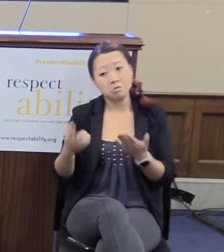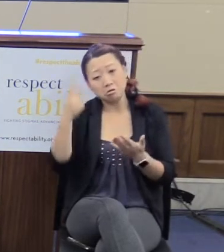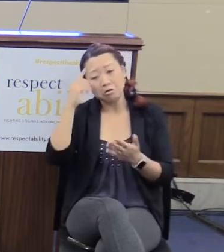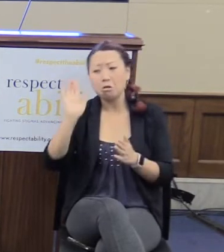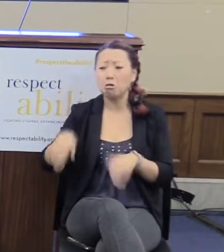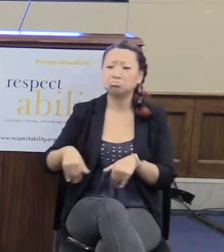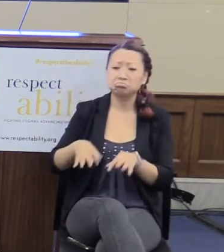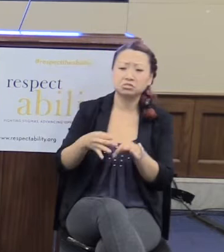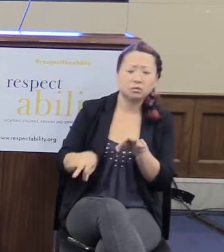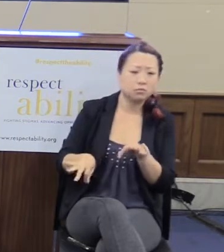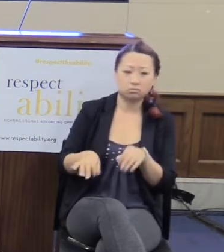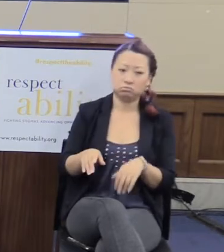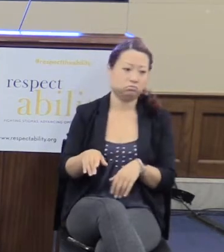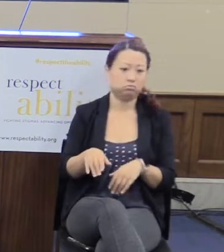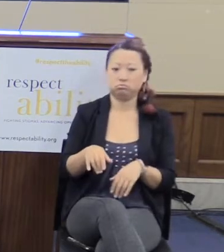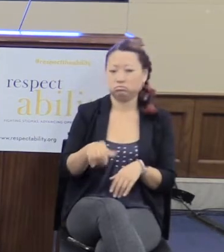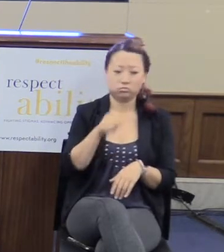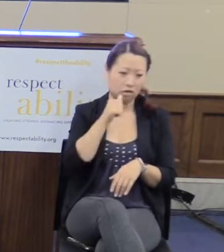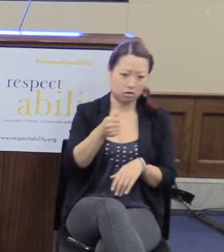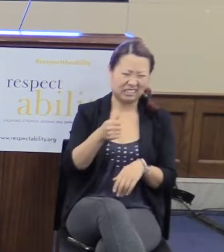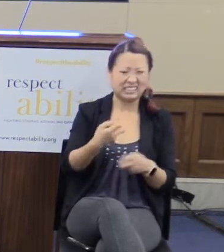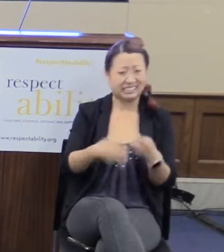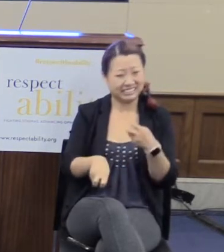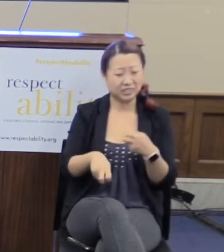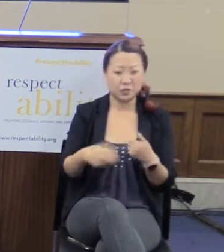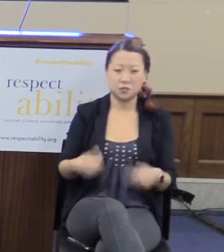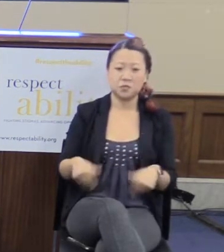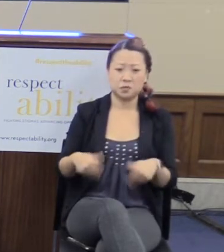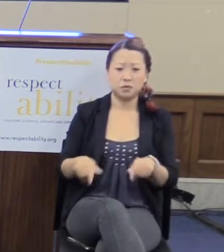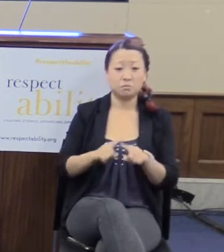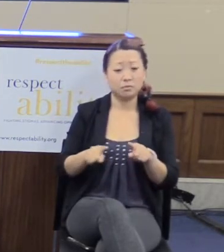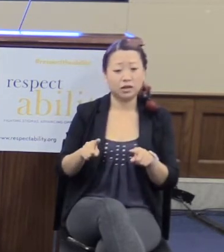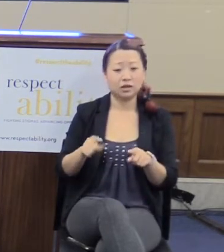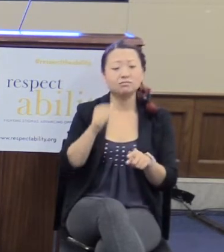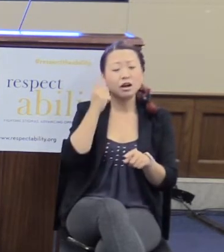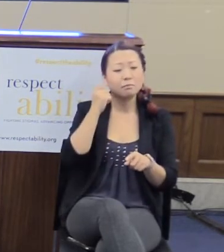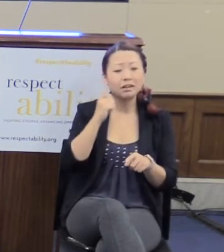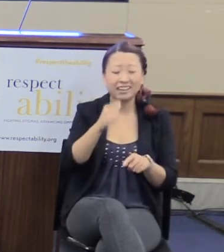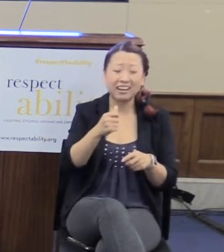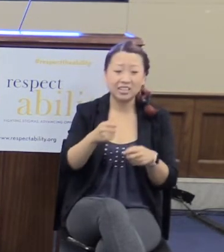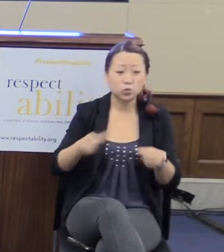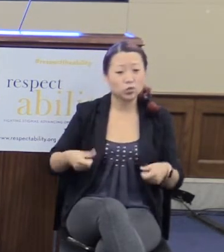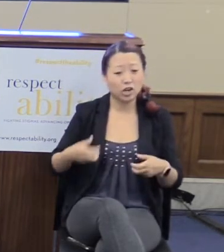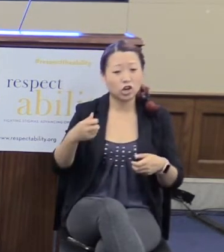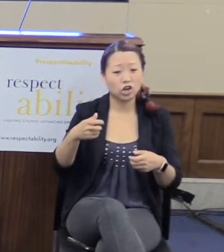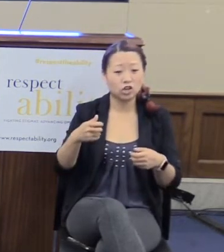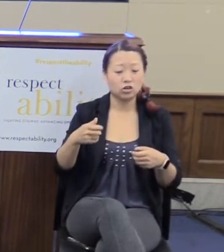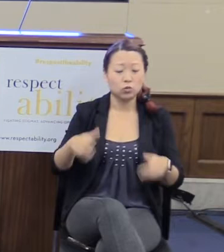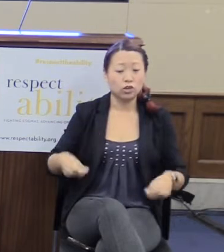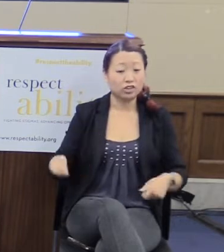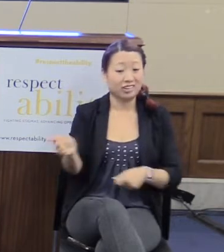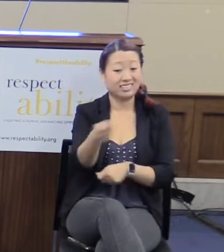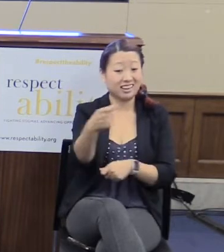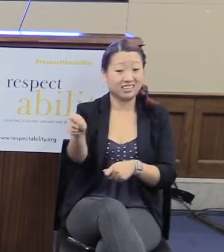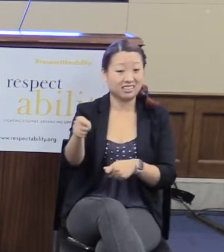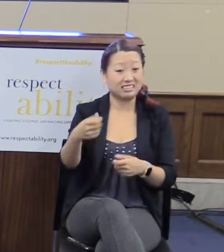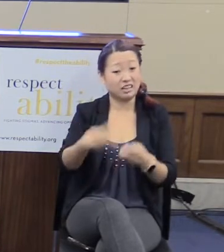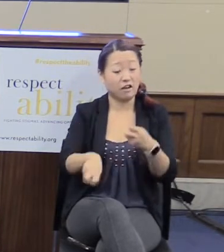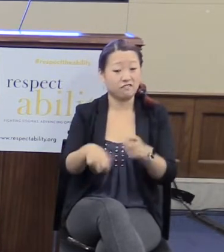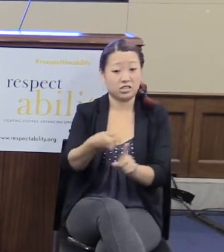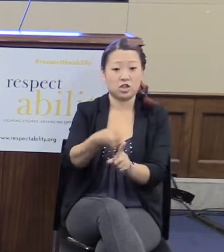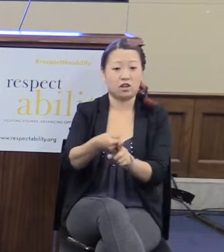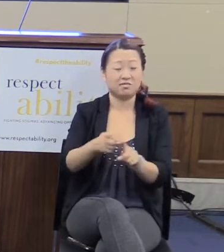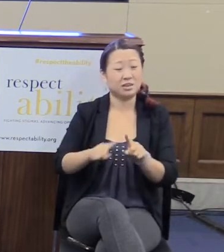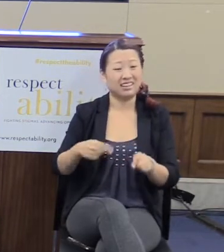because wheelchair tennis is difficult. It's very difficult, but it's because I suck in sports. And I've